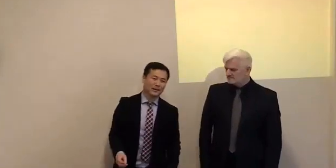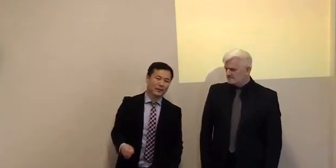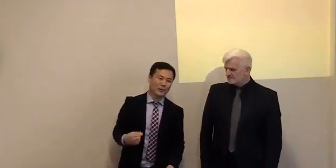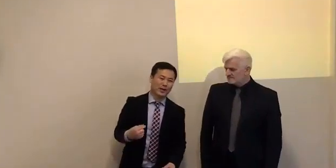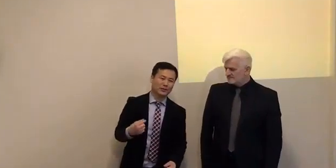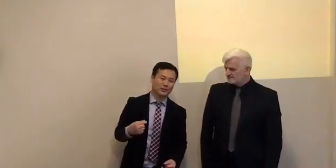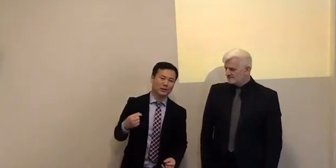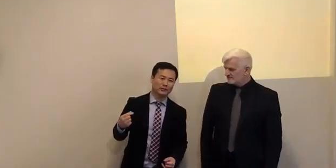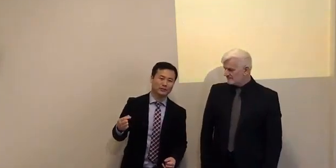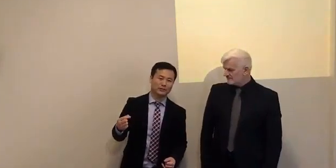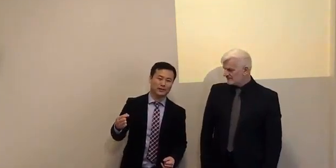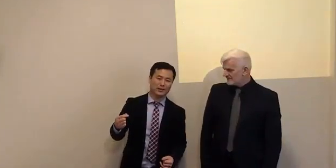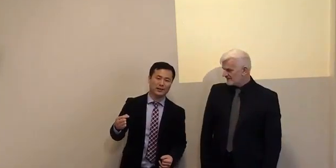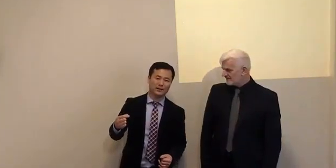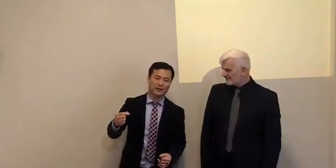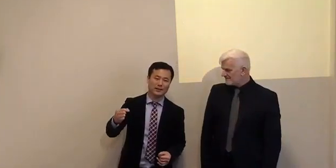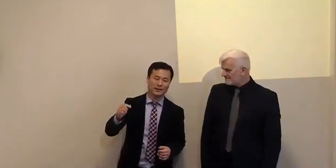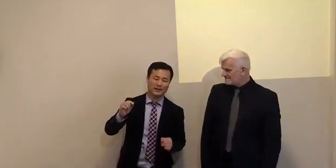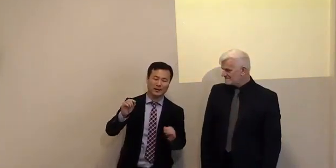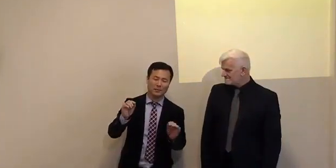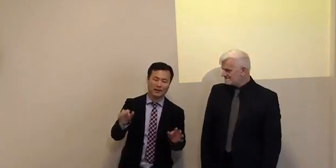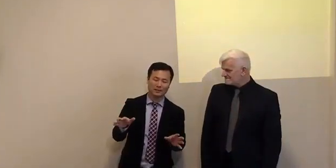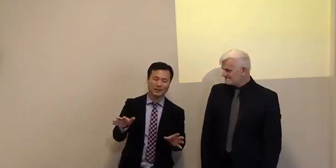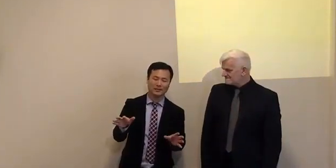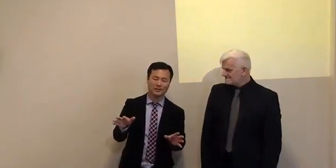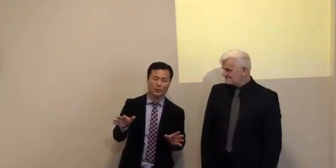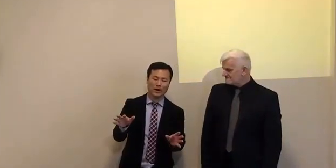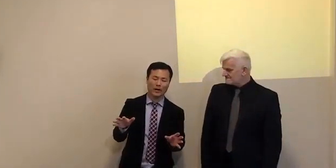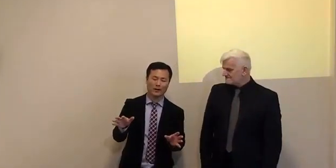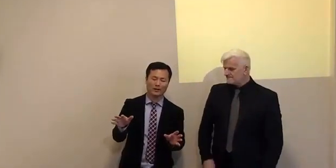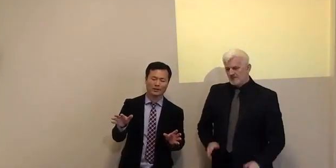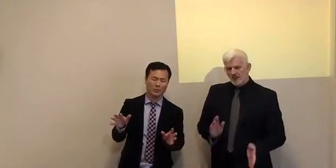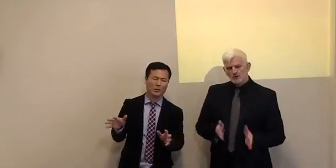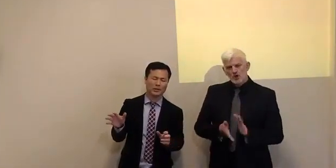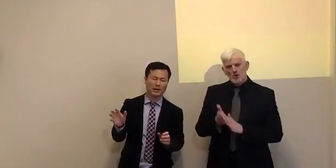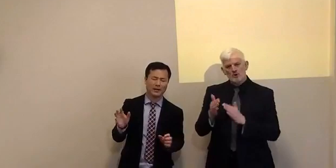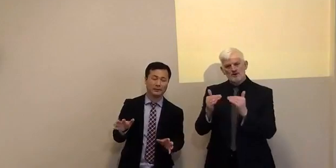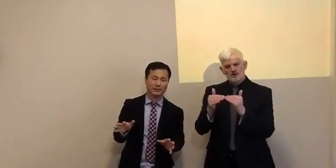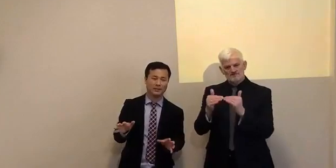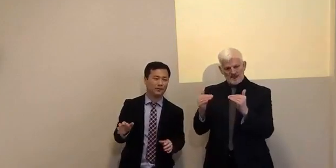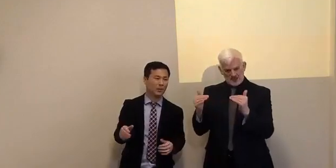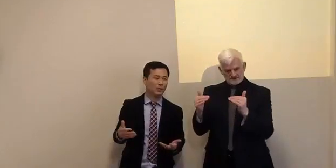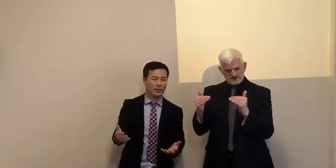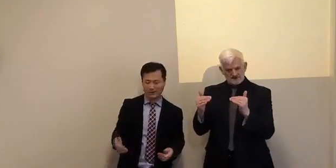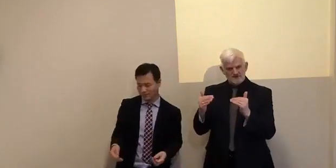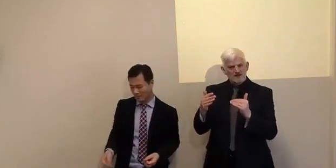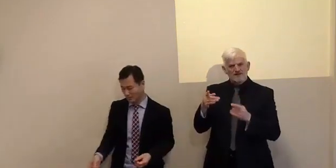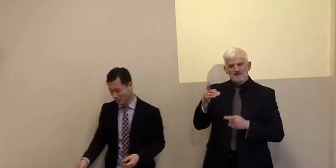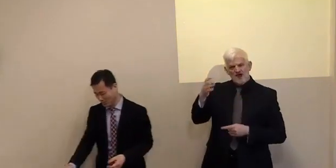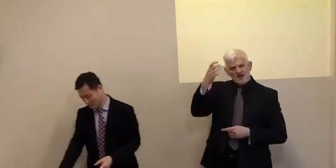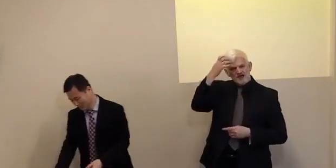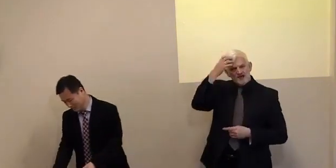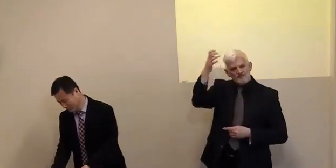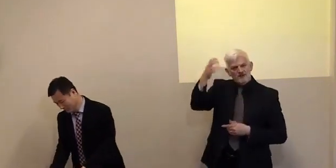We had to go to apartment where supported by government for low-income people.